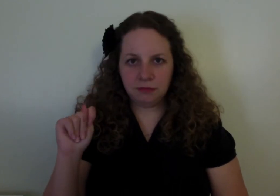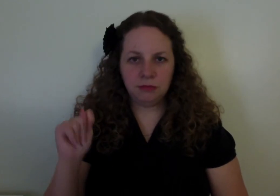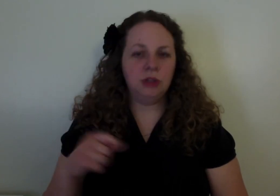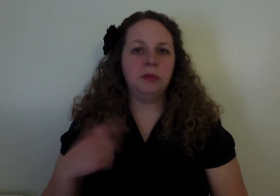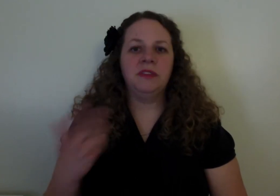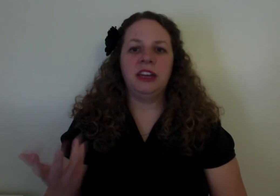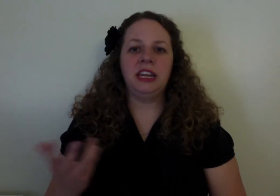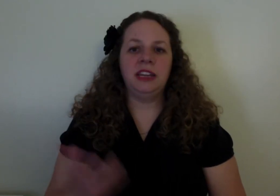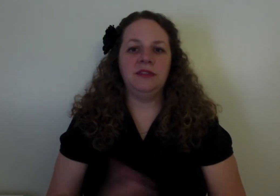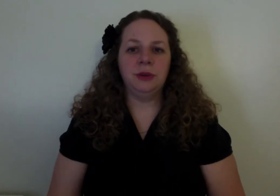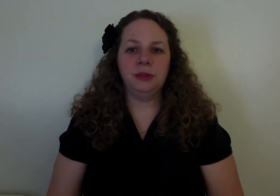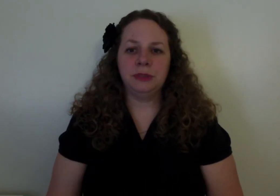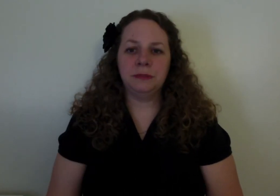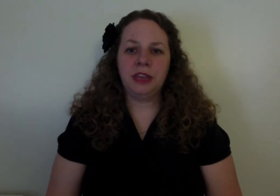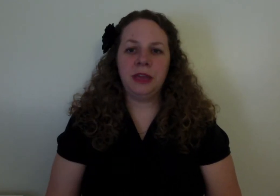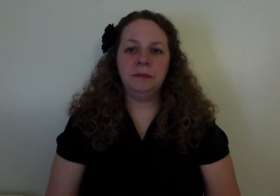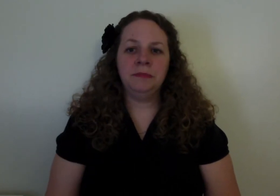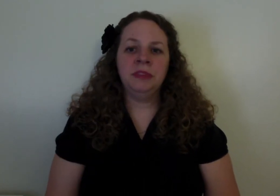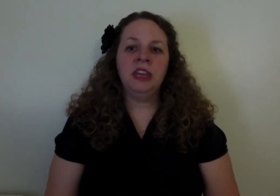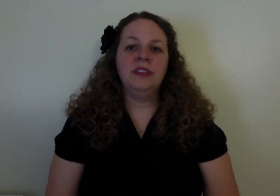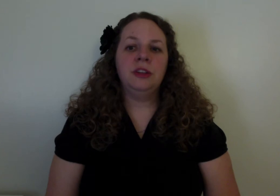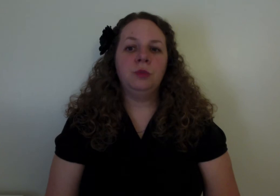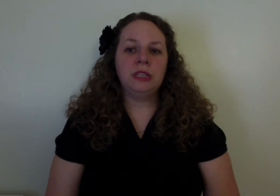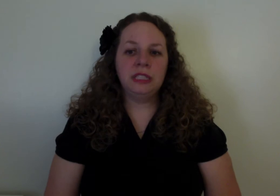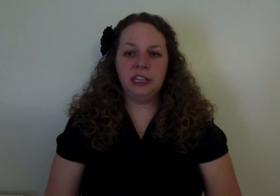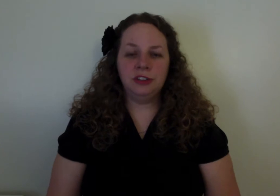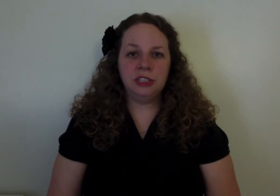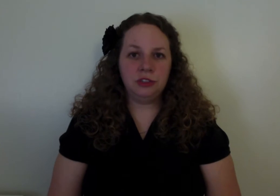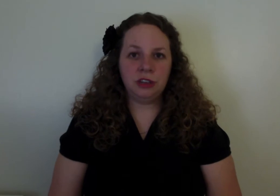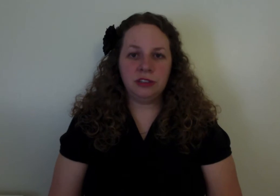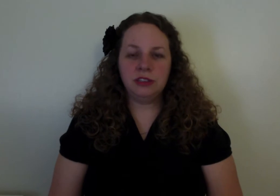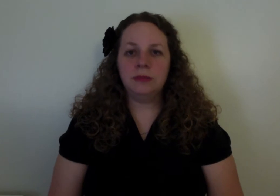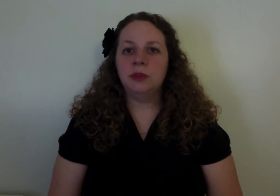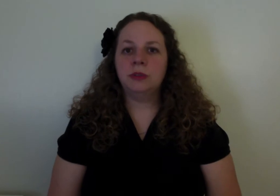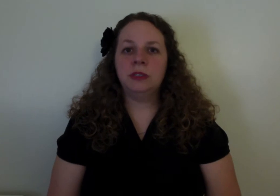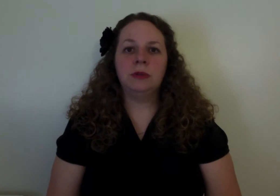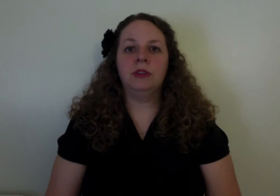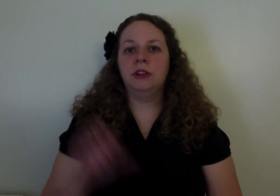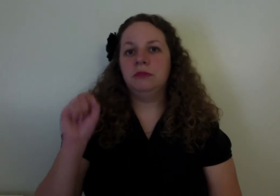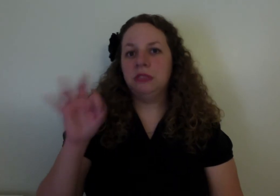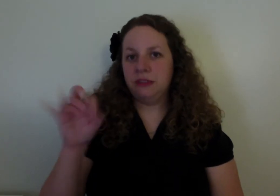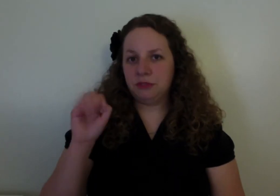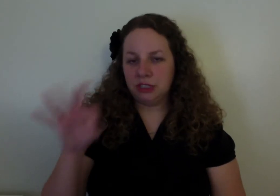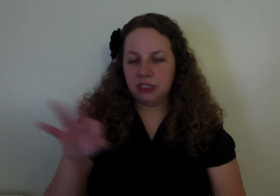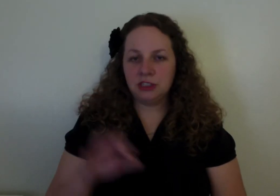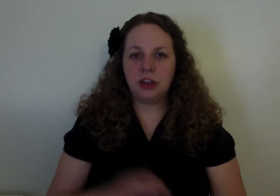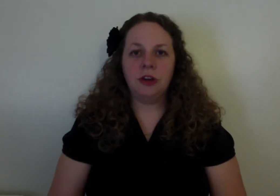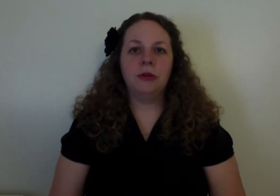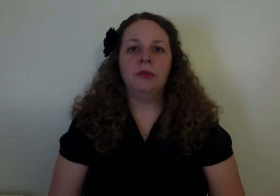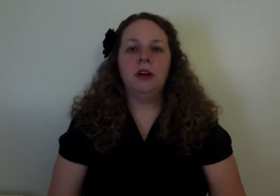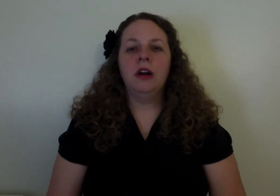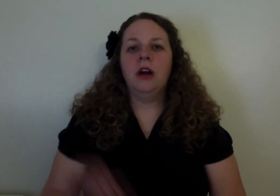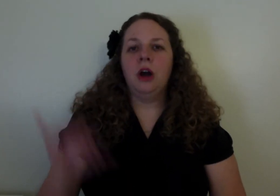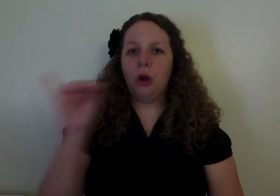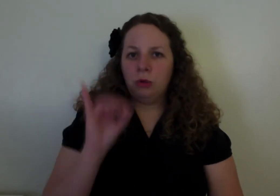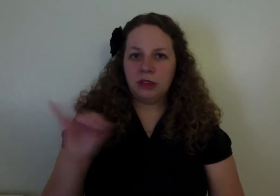could provide any of those, okay? Then what city or district? Some of the ones we learned, San Francisco,